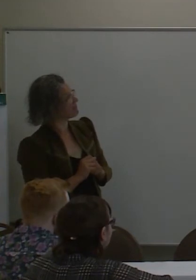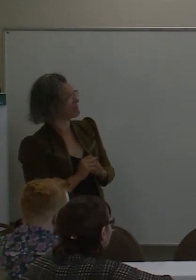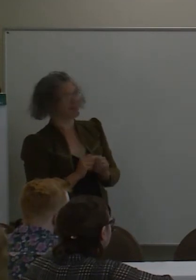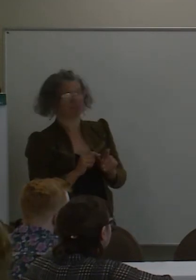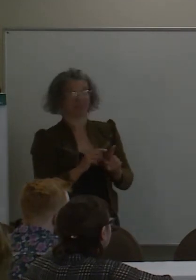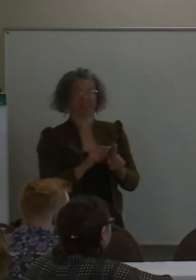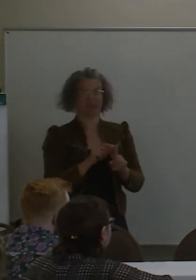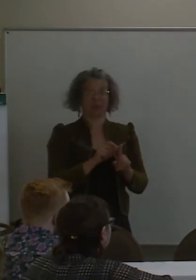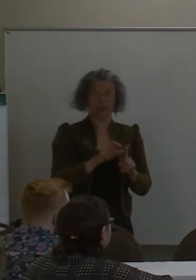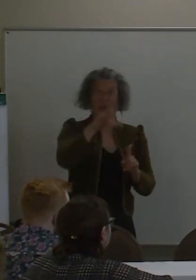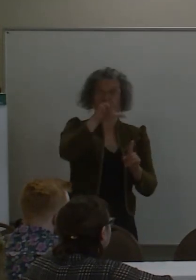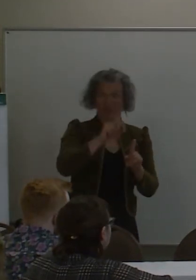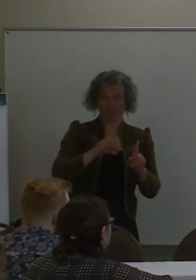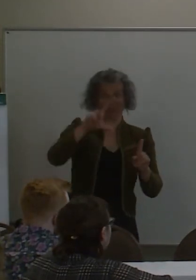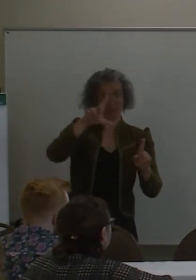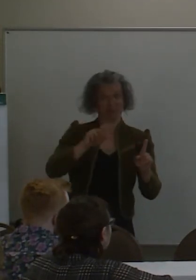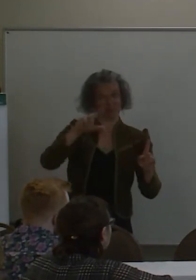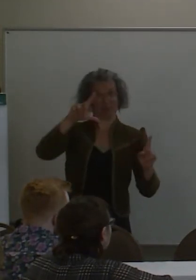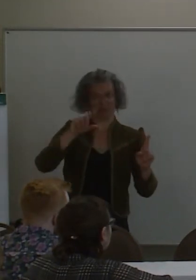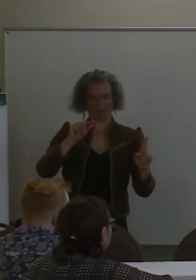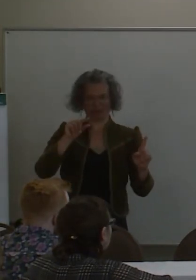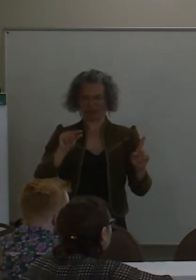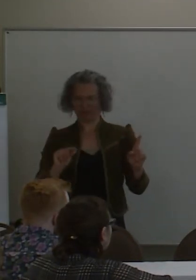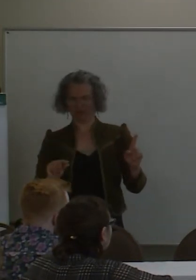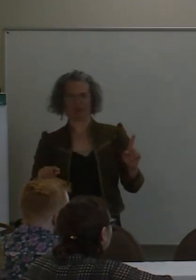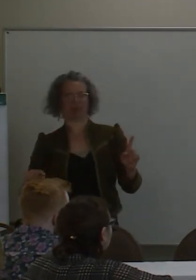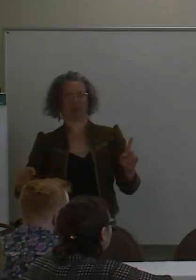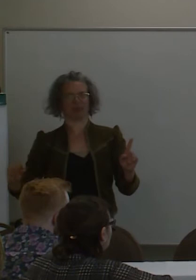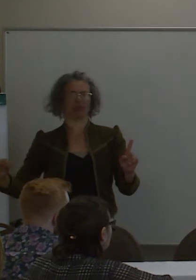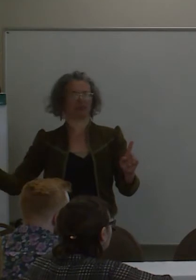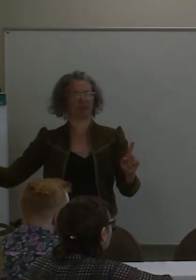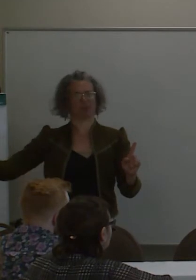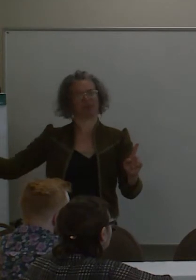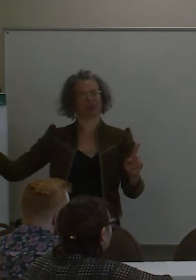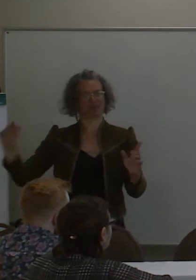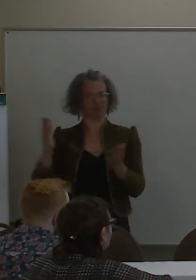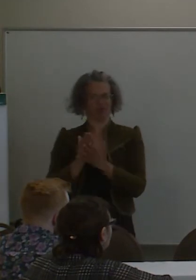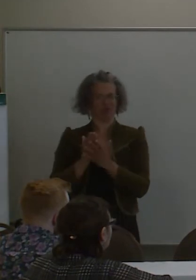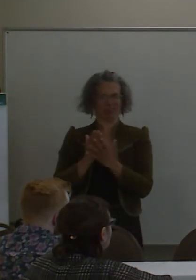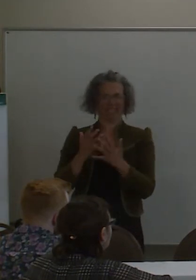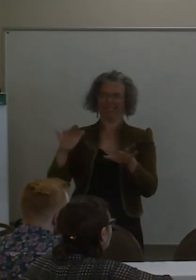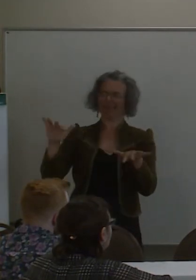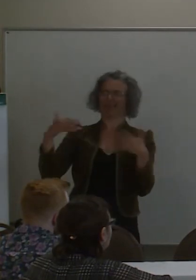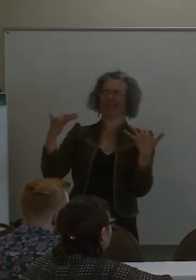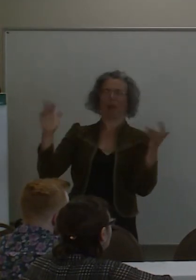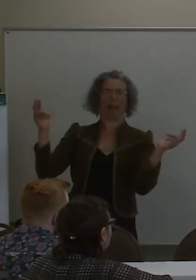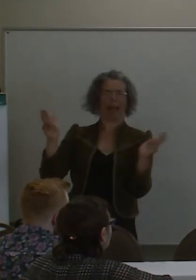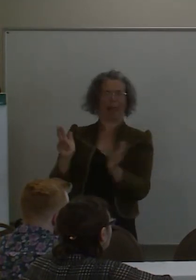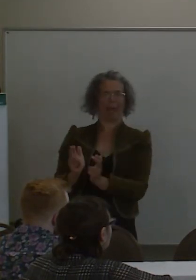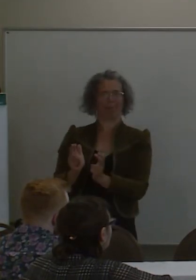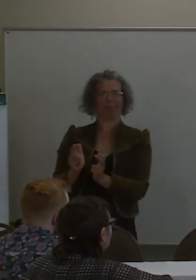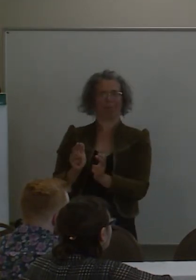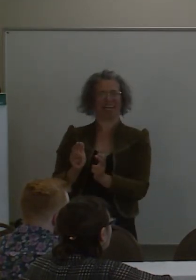things fell off fairly quickly. We generated a lot of interest, and then that interest waned. That was our